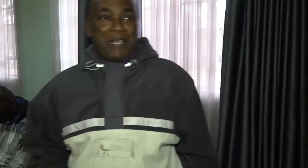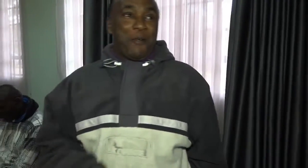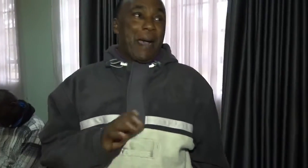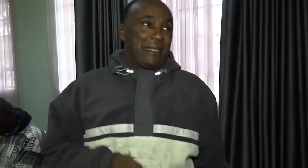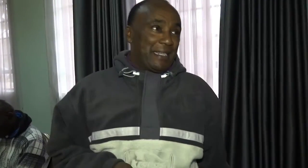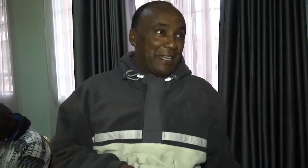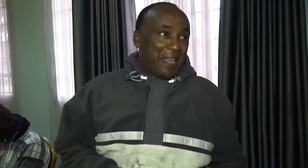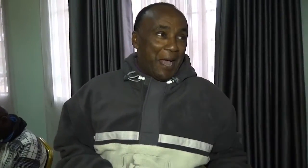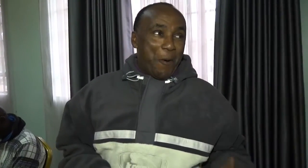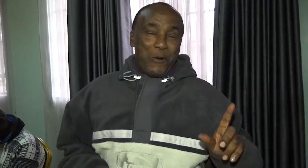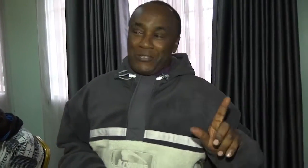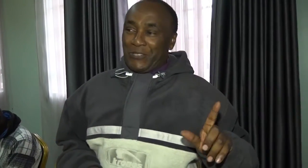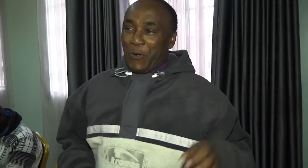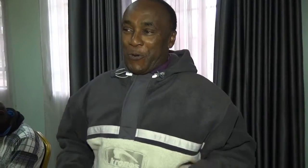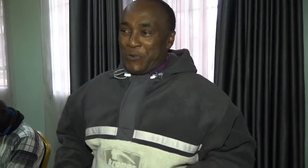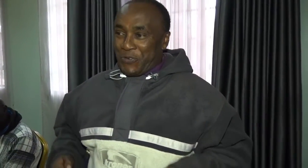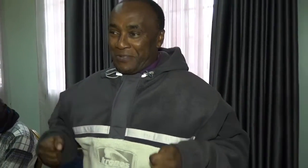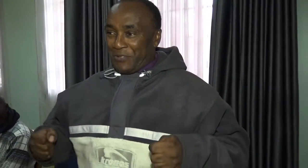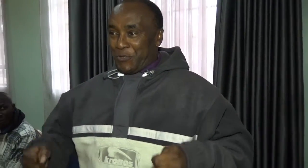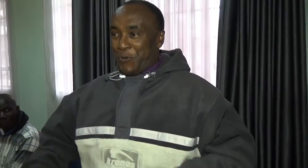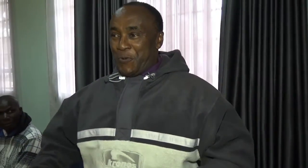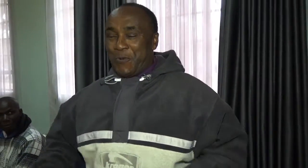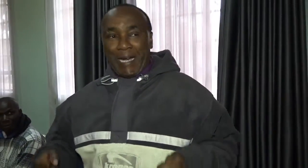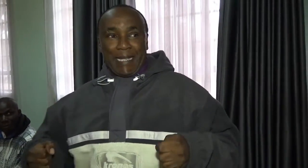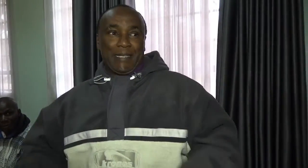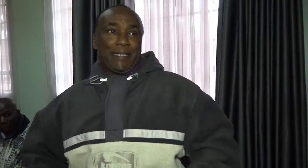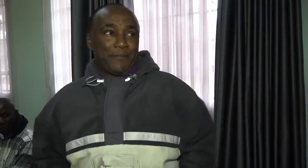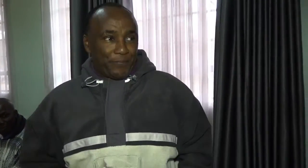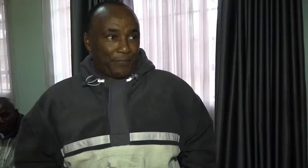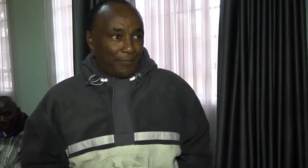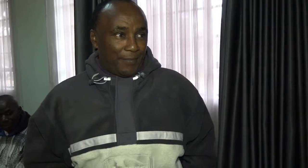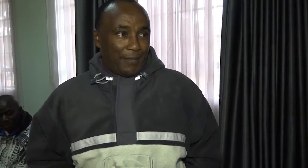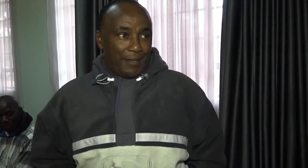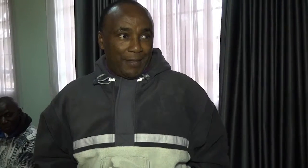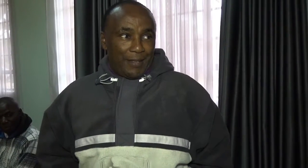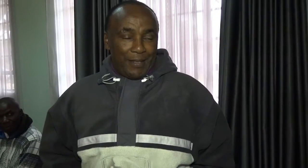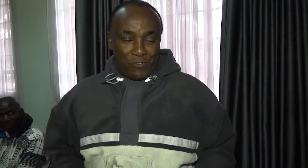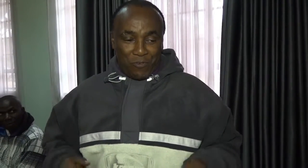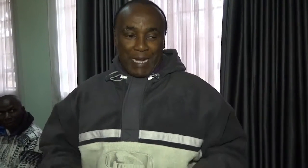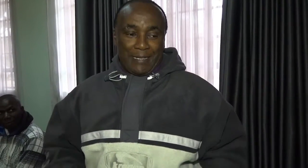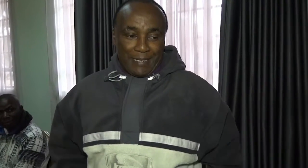for several months, I was on two crutches.